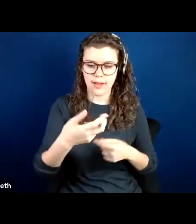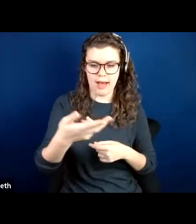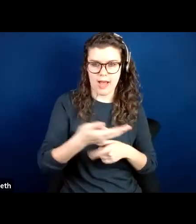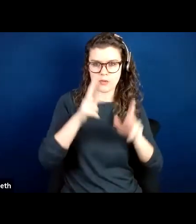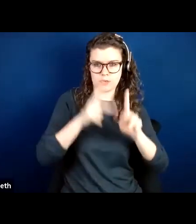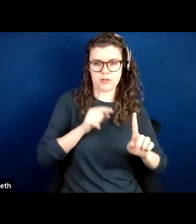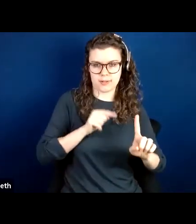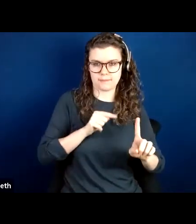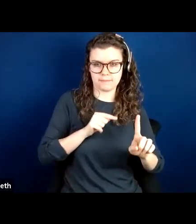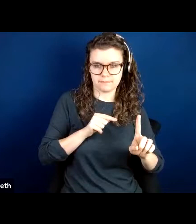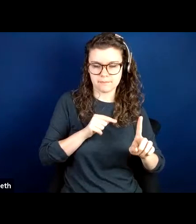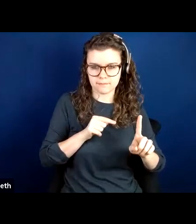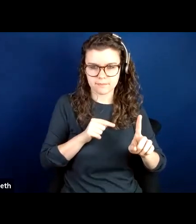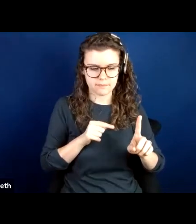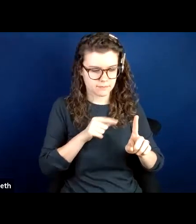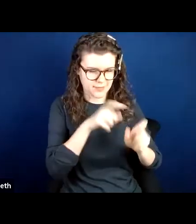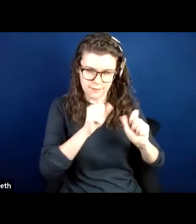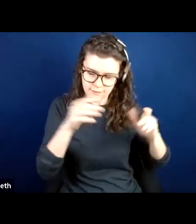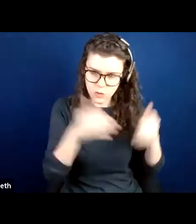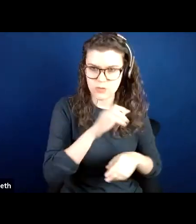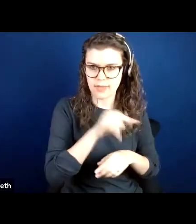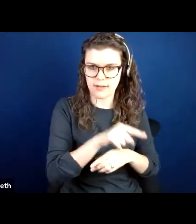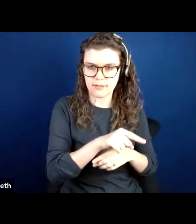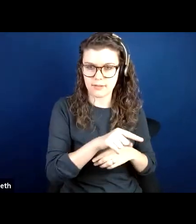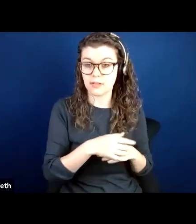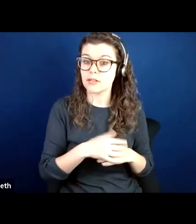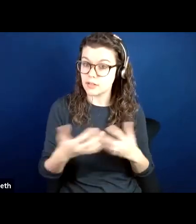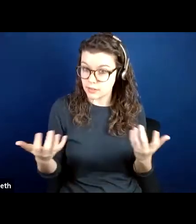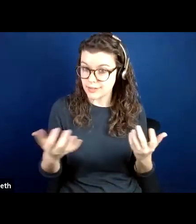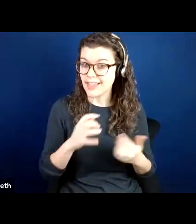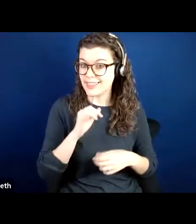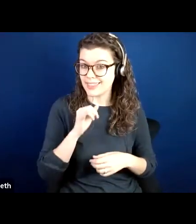this capacity. And that's when we